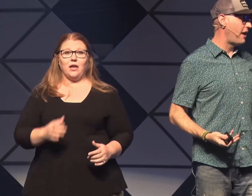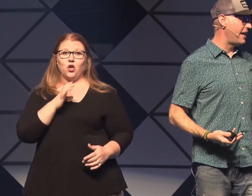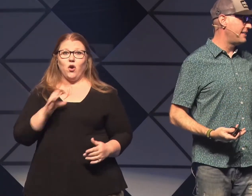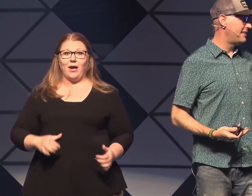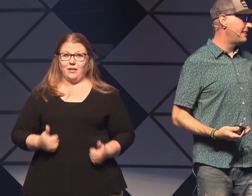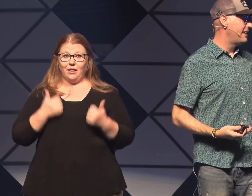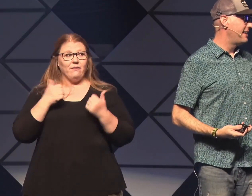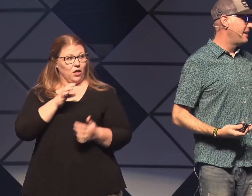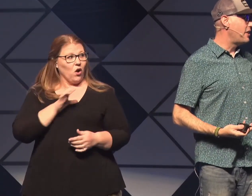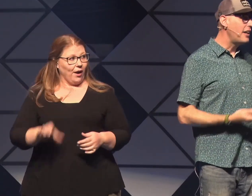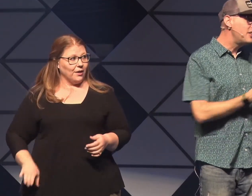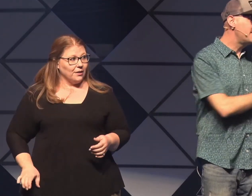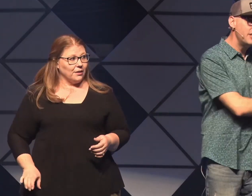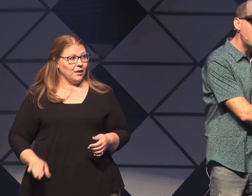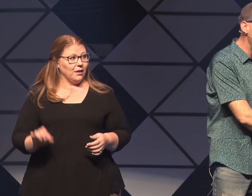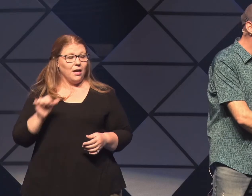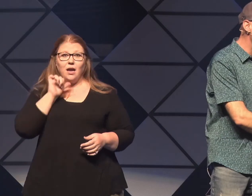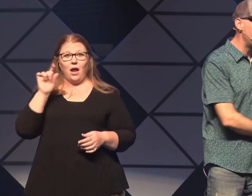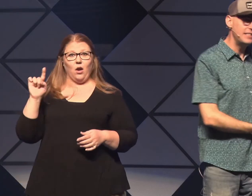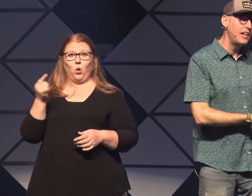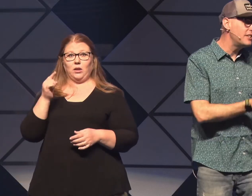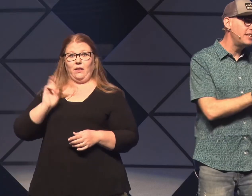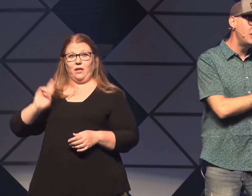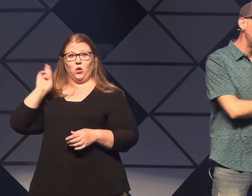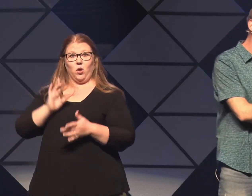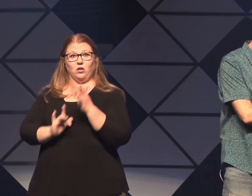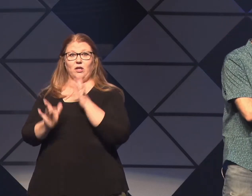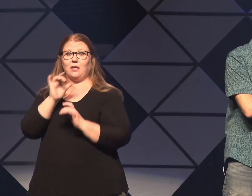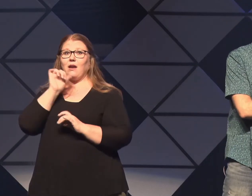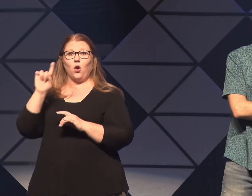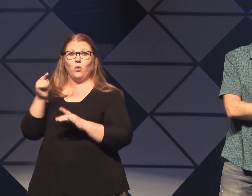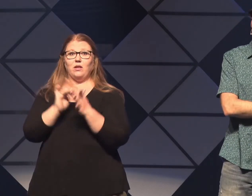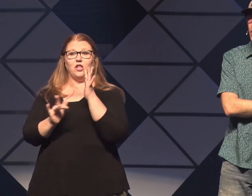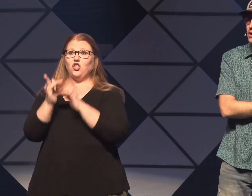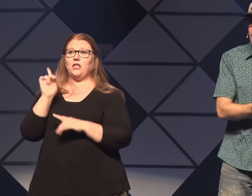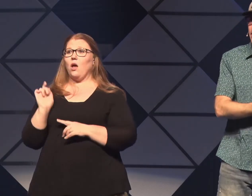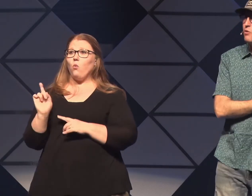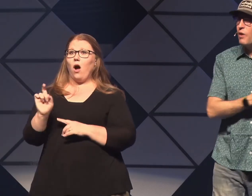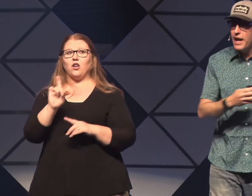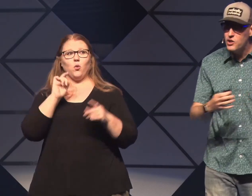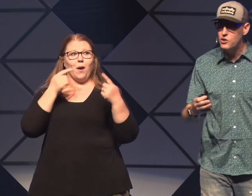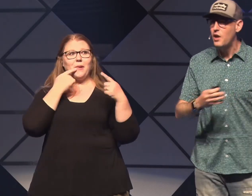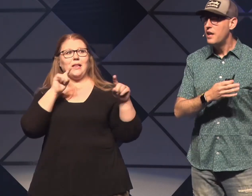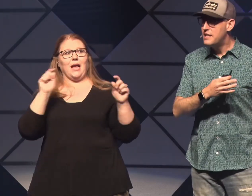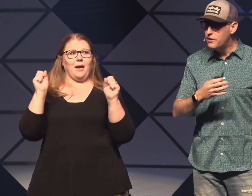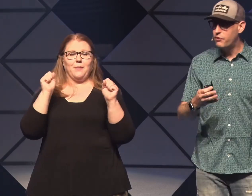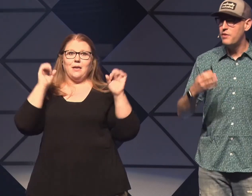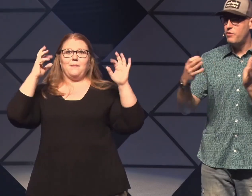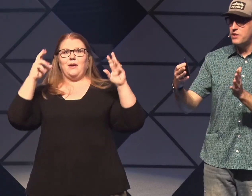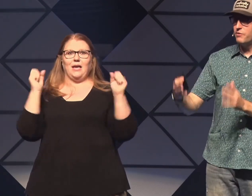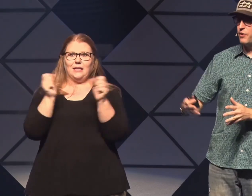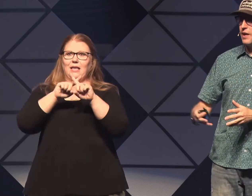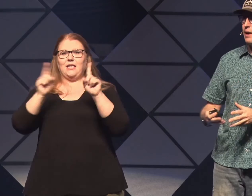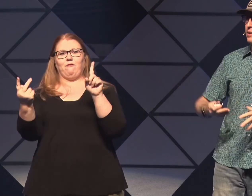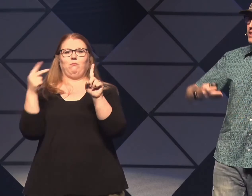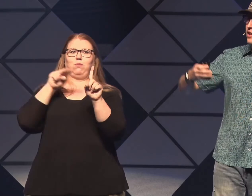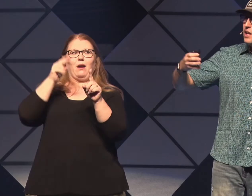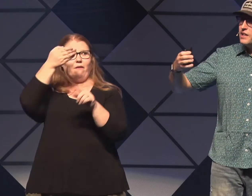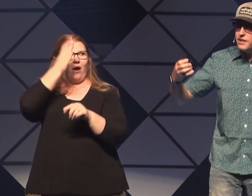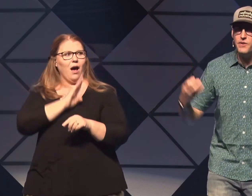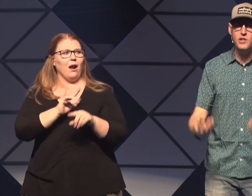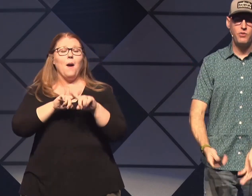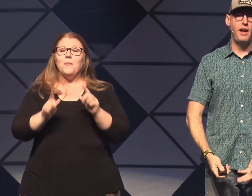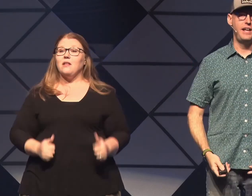living Christ, not just the historical Jesus, not just the Jesus that walked around proclaiming a radical, different vision for God, but